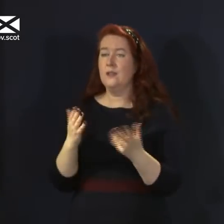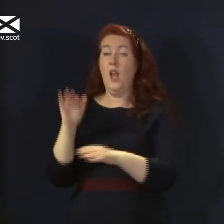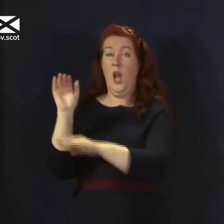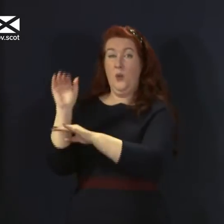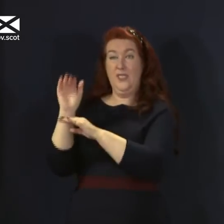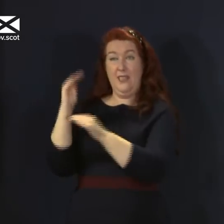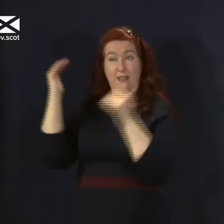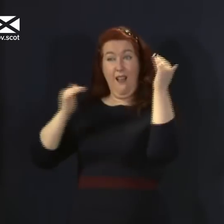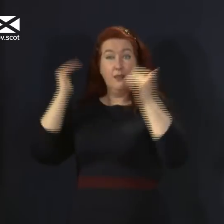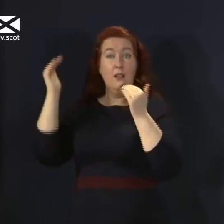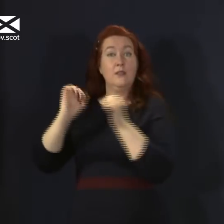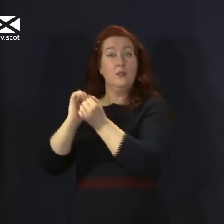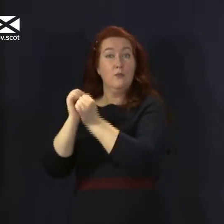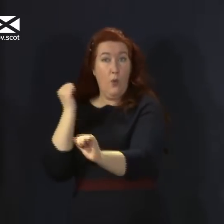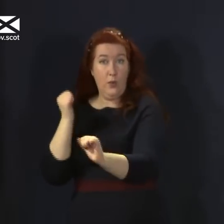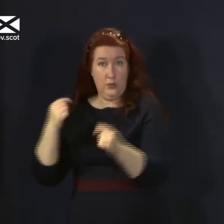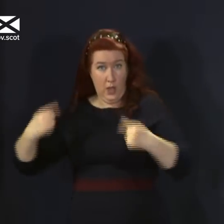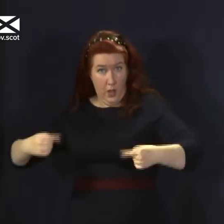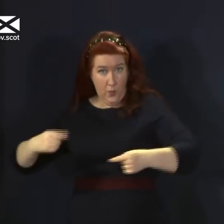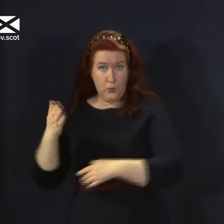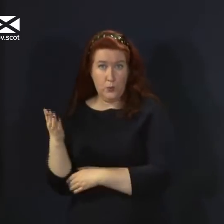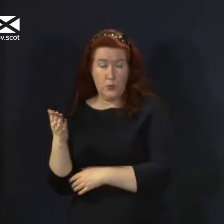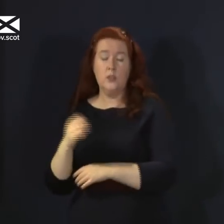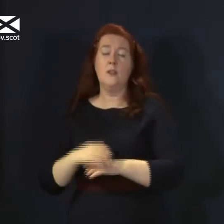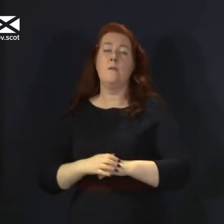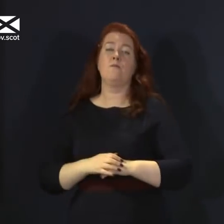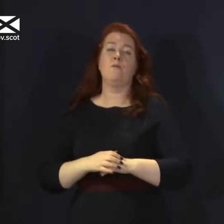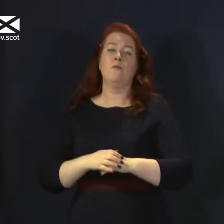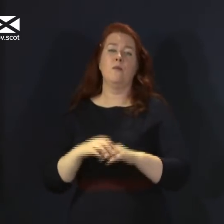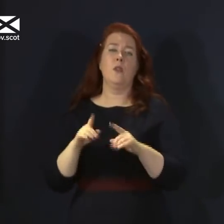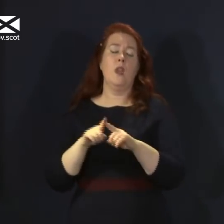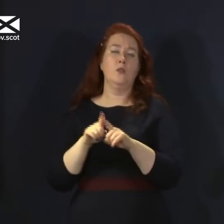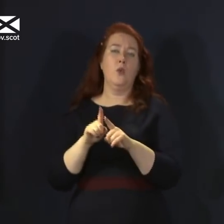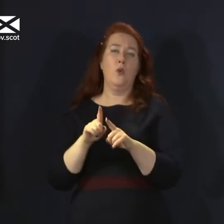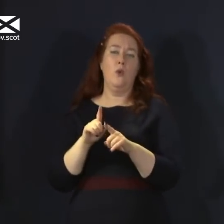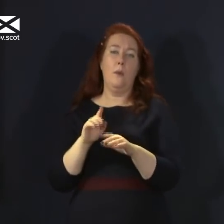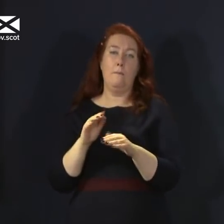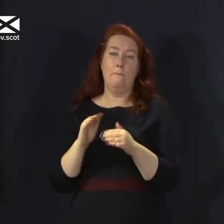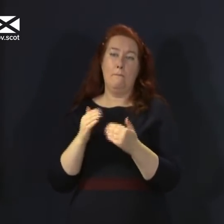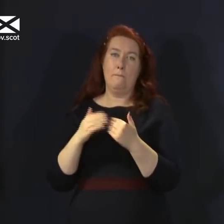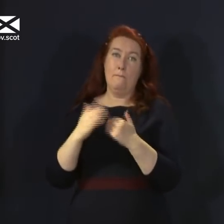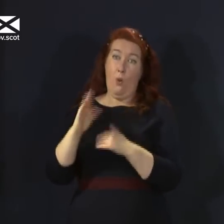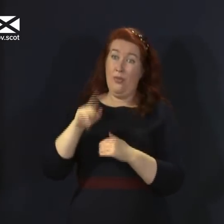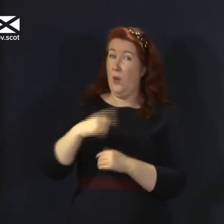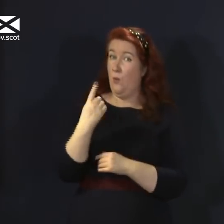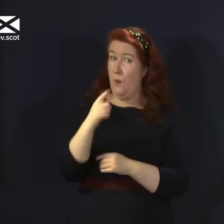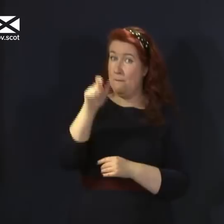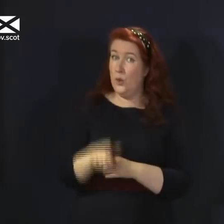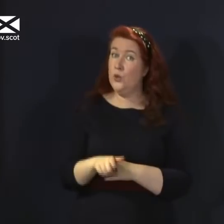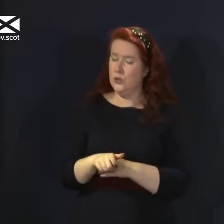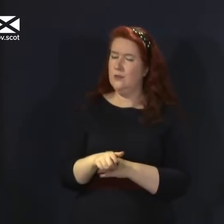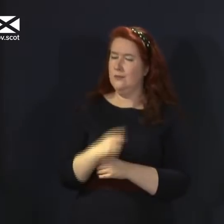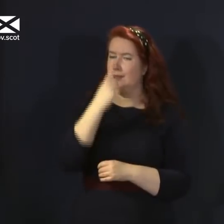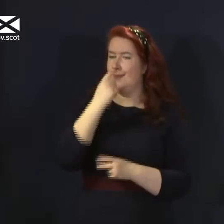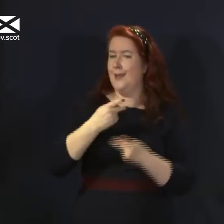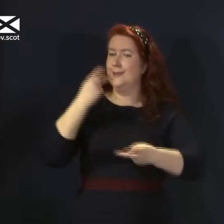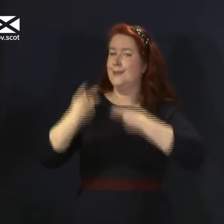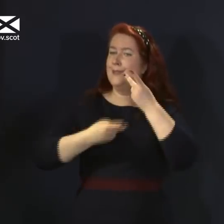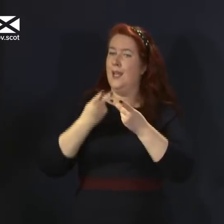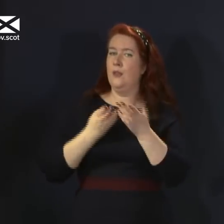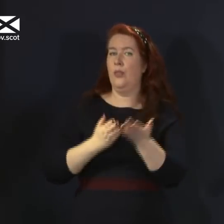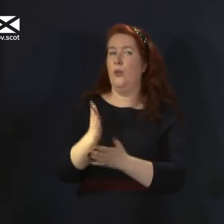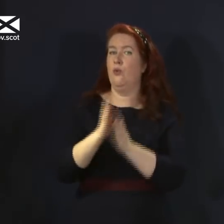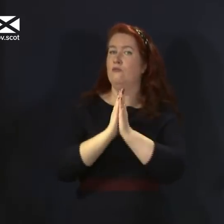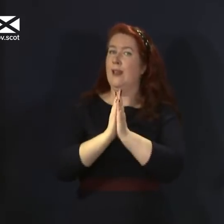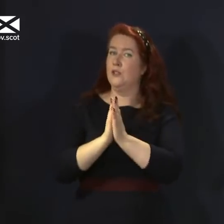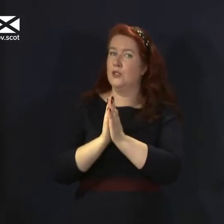adult contact sports can resume. And more than one person will be able to sing during religious services, and that's a change